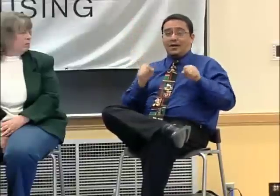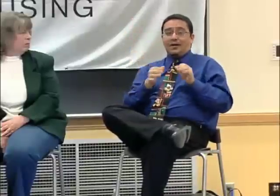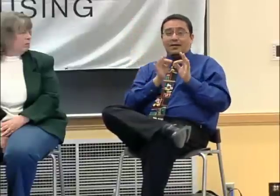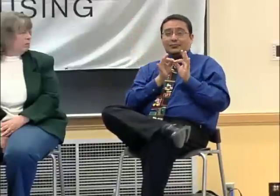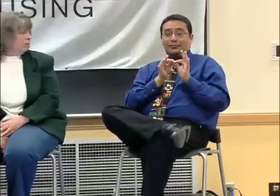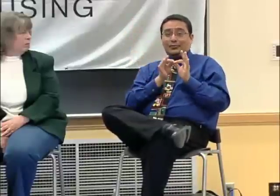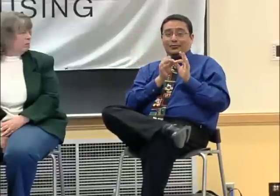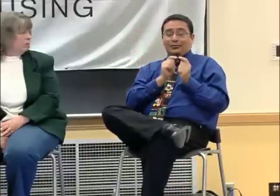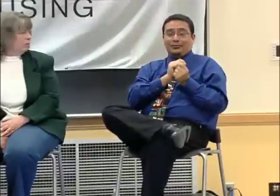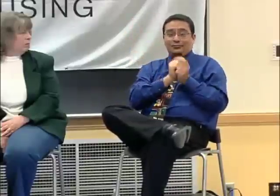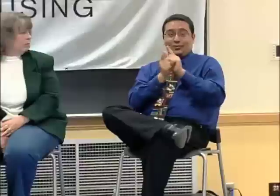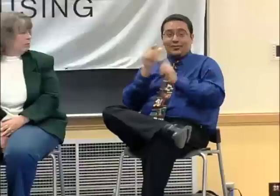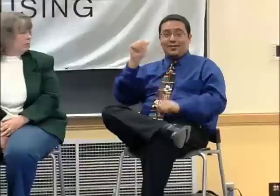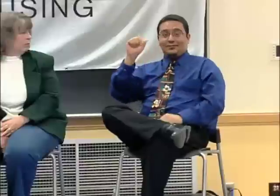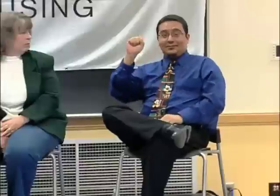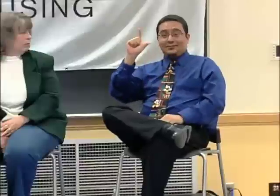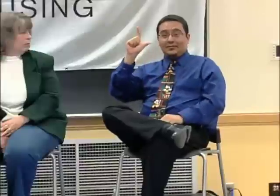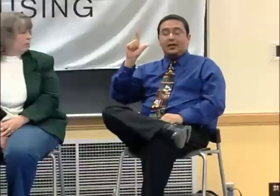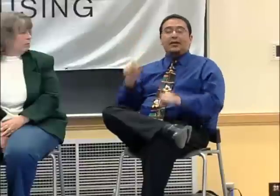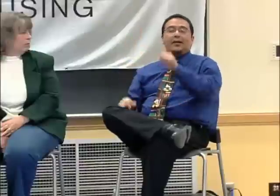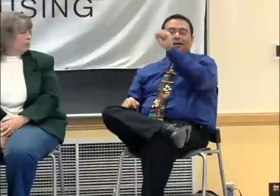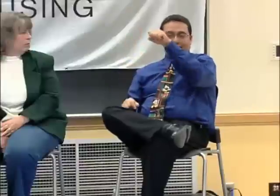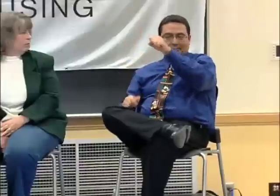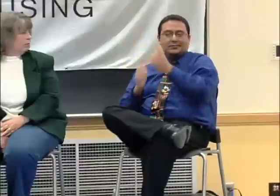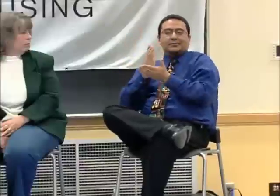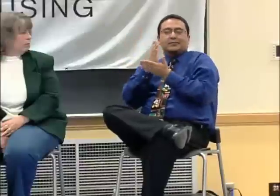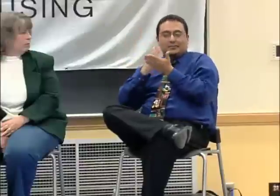provide that in English. And to have an interpreter,